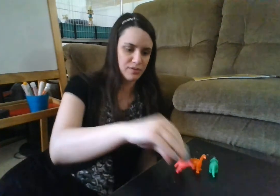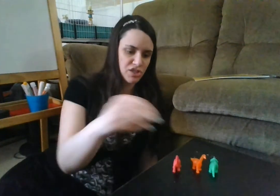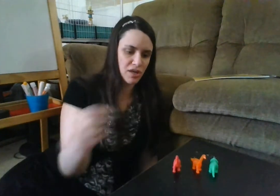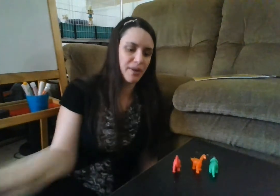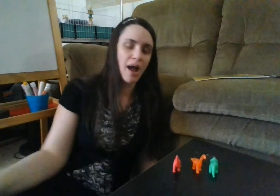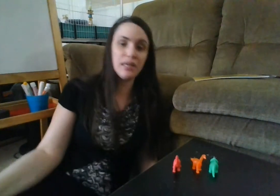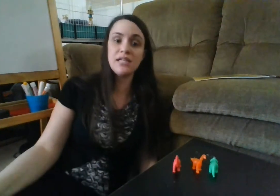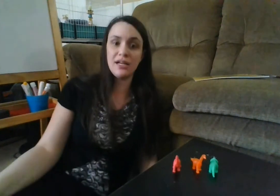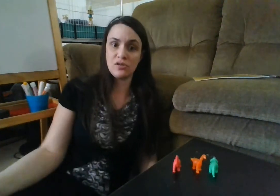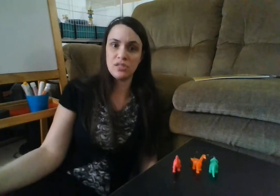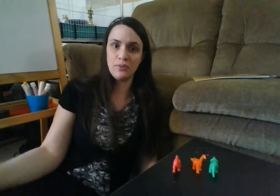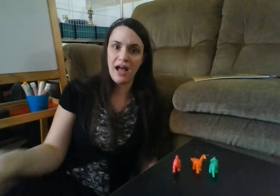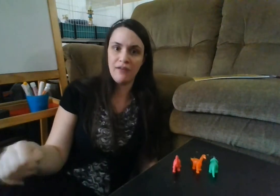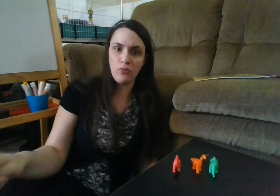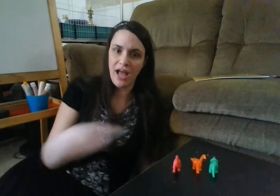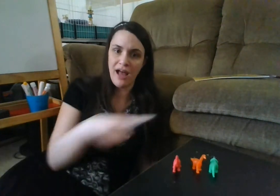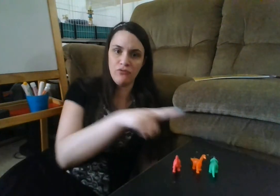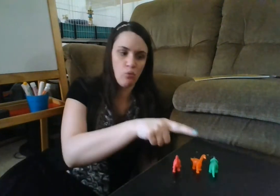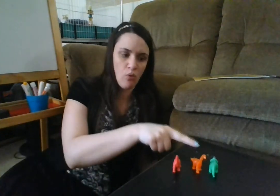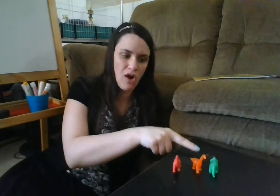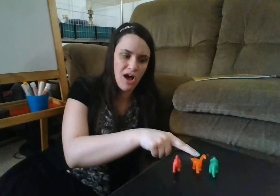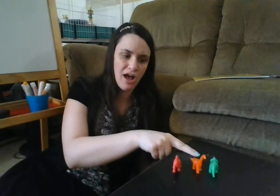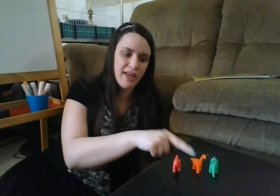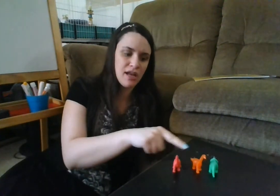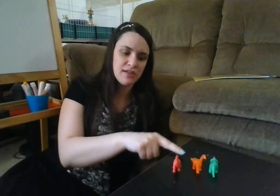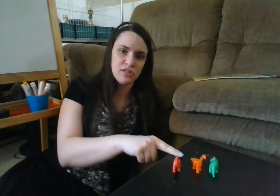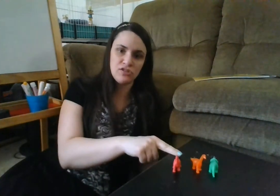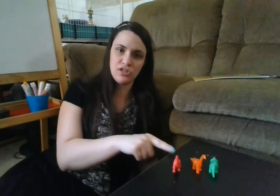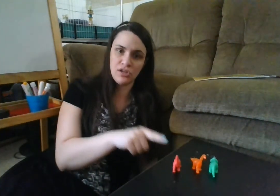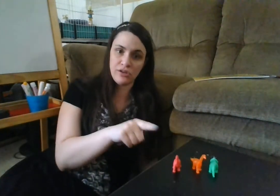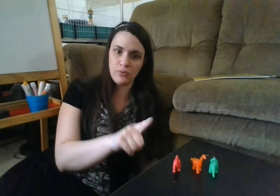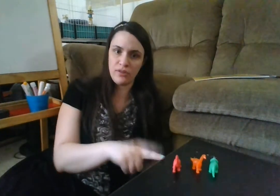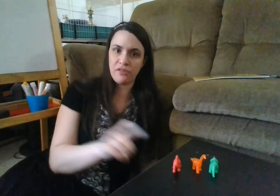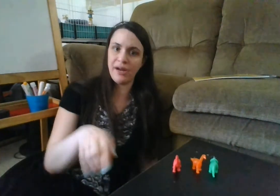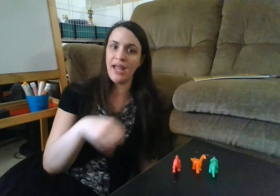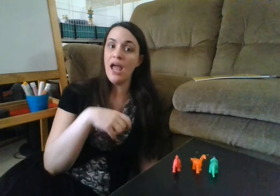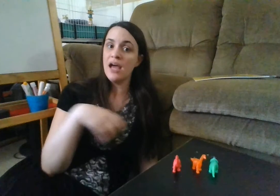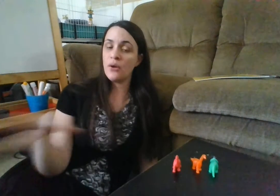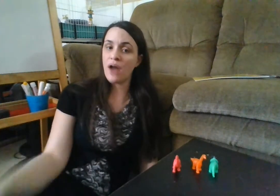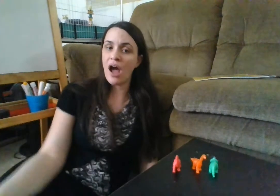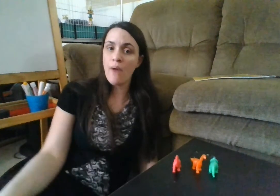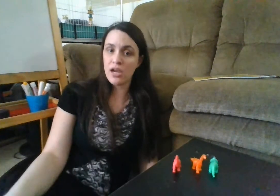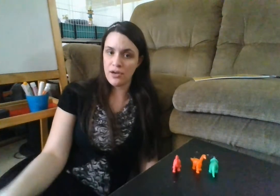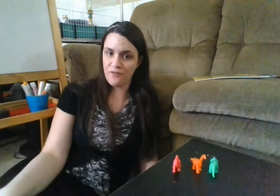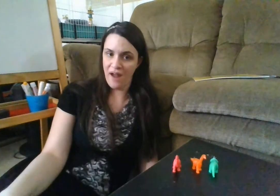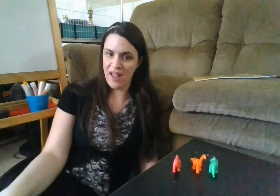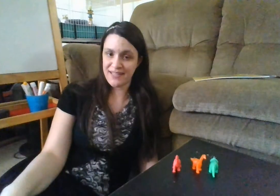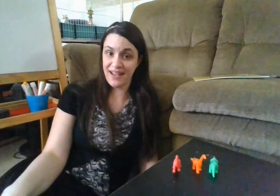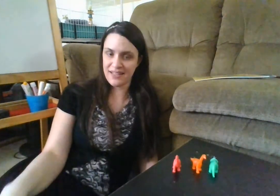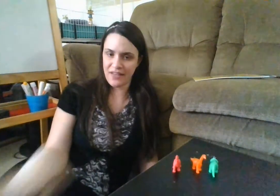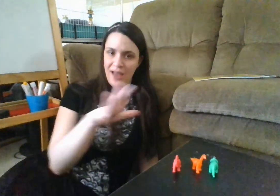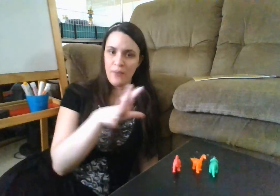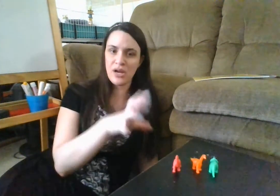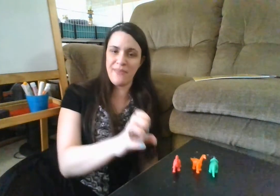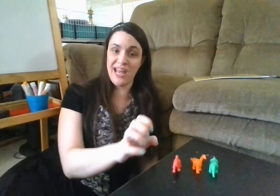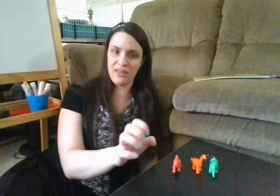change the number. How many dinosaurs do we have? We have 1, 2, 3. Now what I want to know, friends, is if I want to make